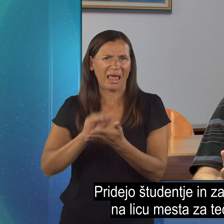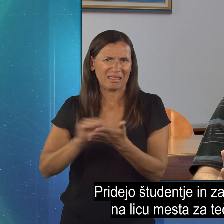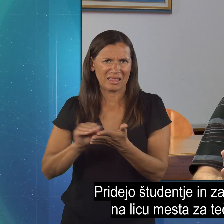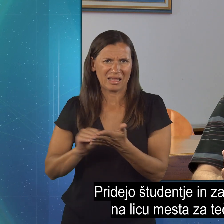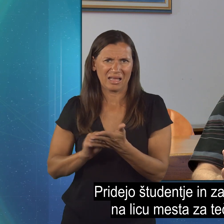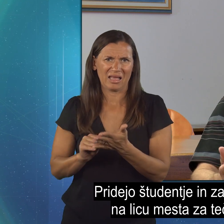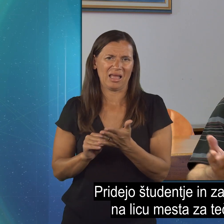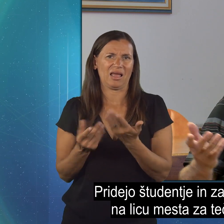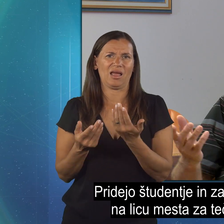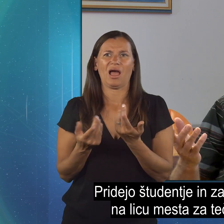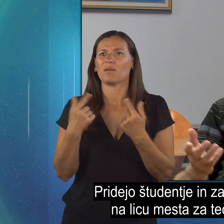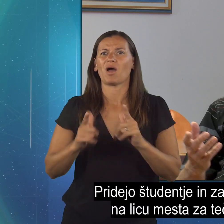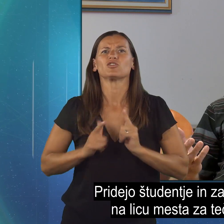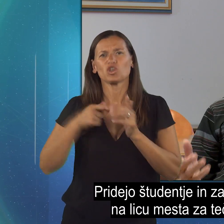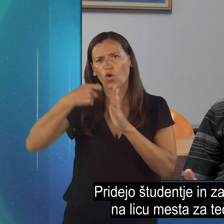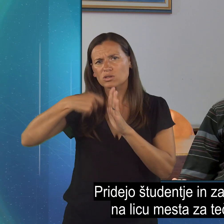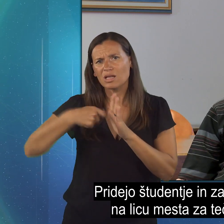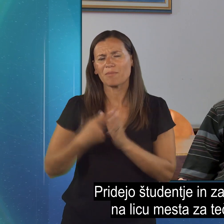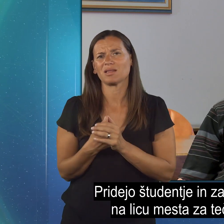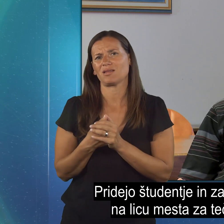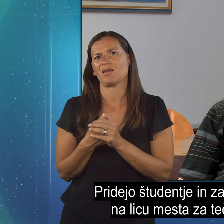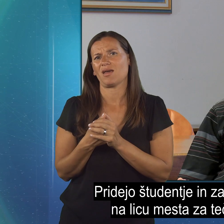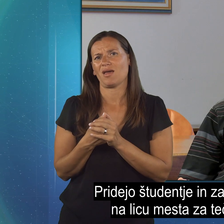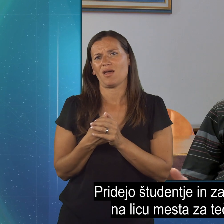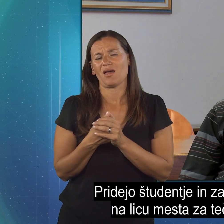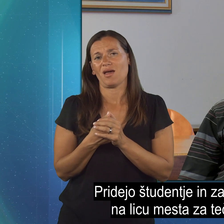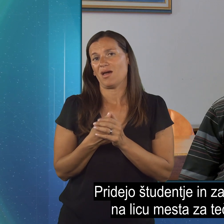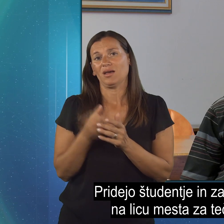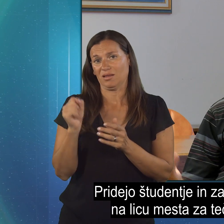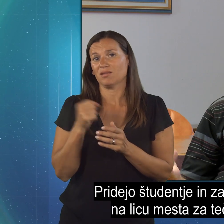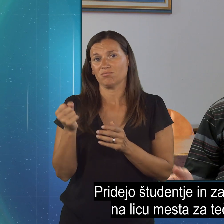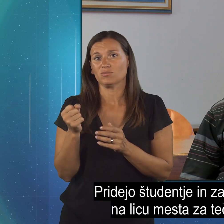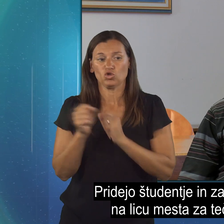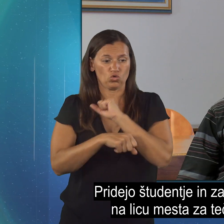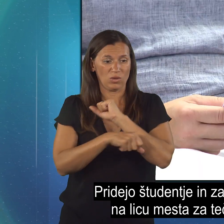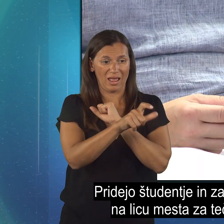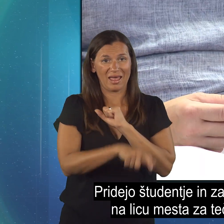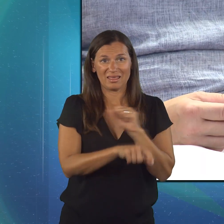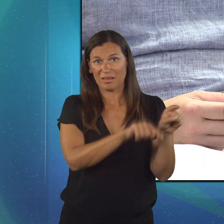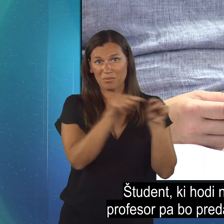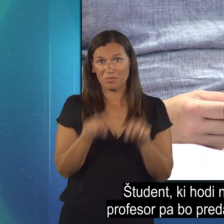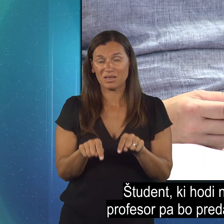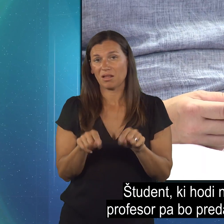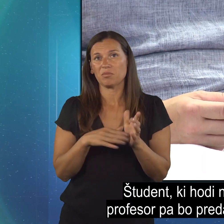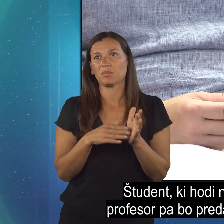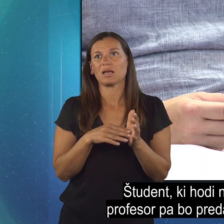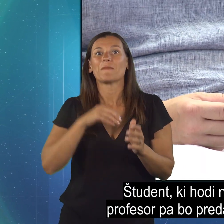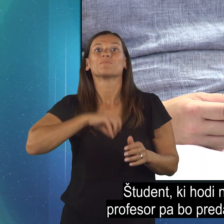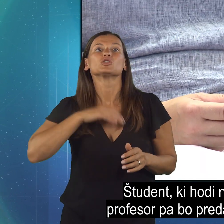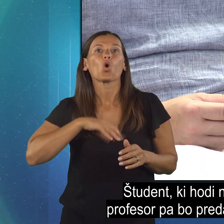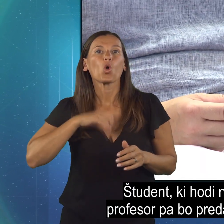they request a live captioning for a course. A class will come in, a student will be